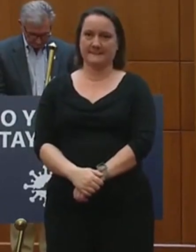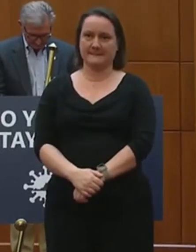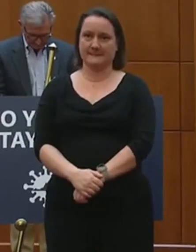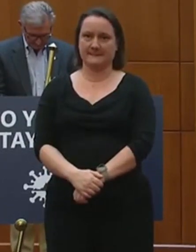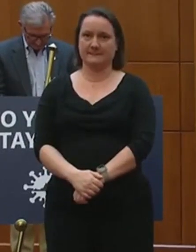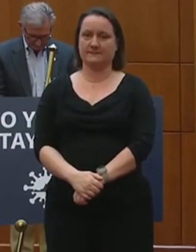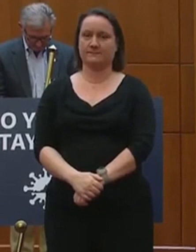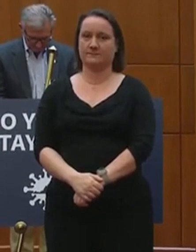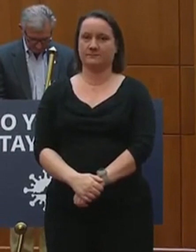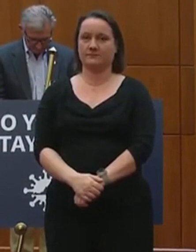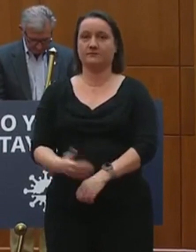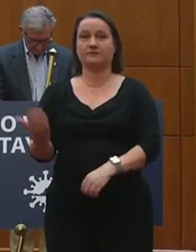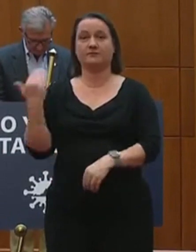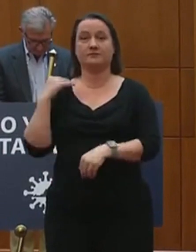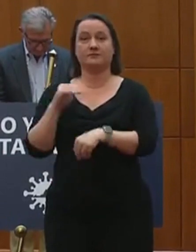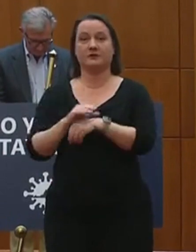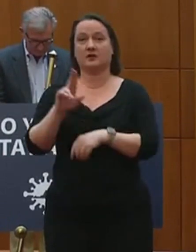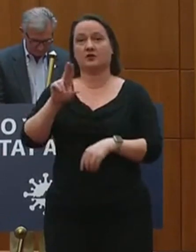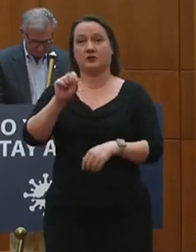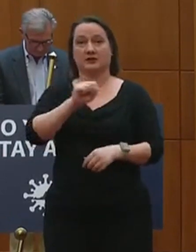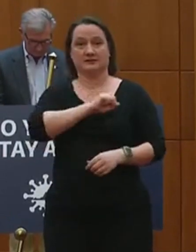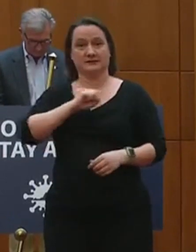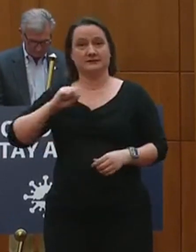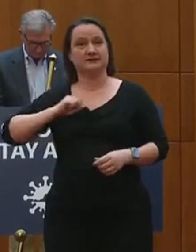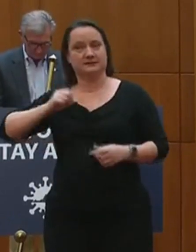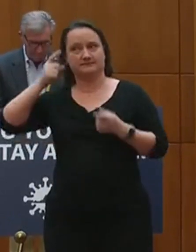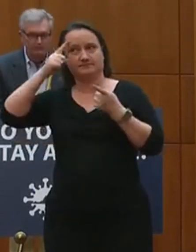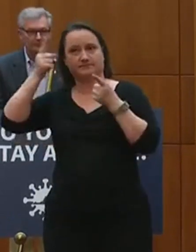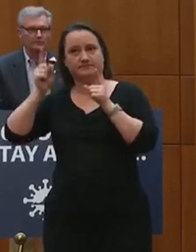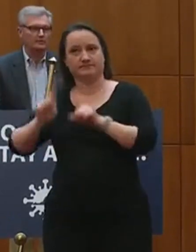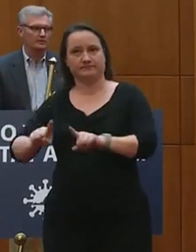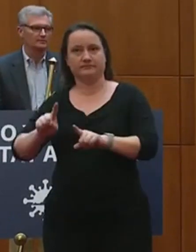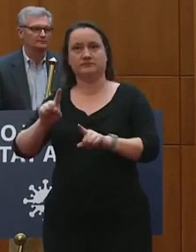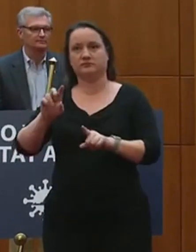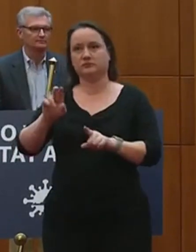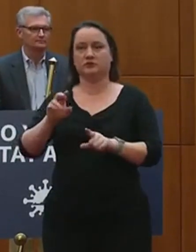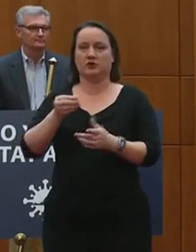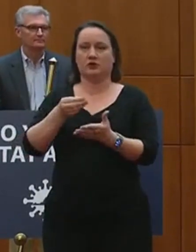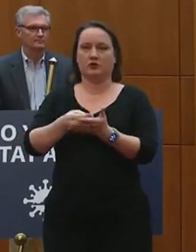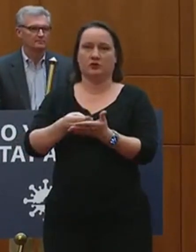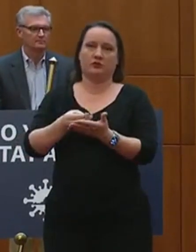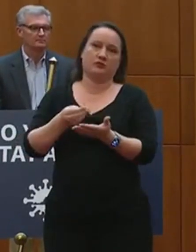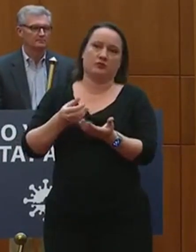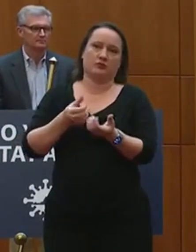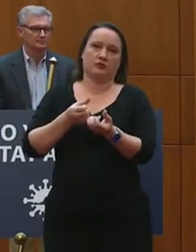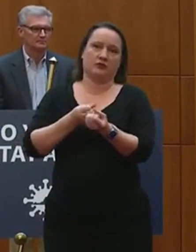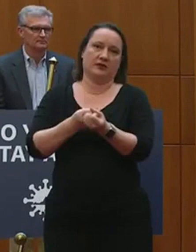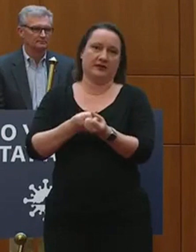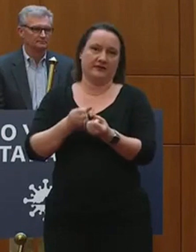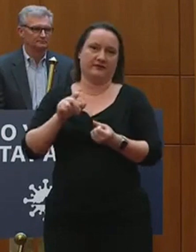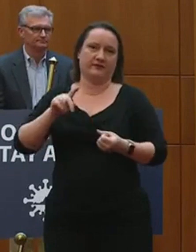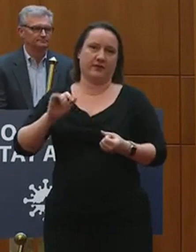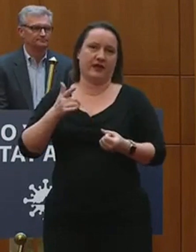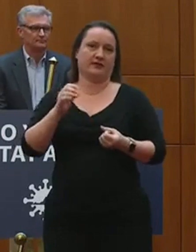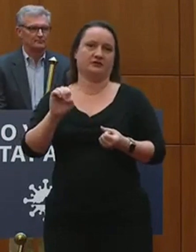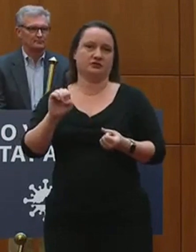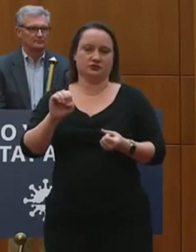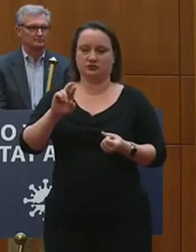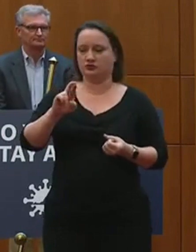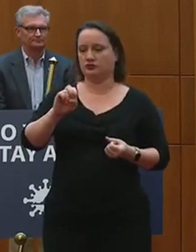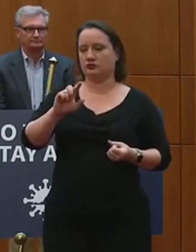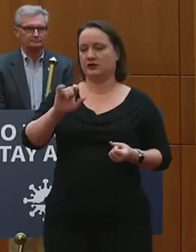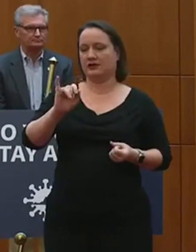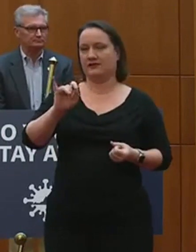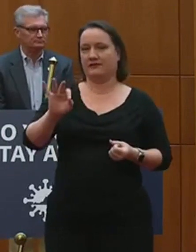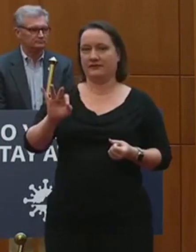Last night, the U.S. Senate reached agreement on a relief package. We're still working through the details, but I'd like to ask our Secretary of